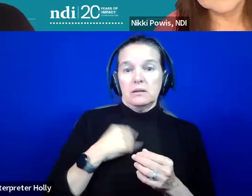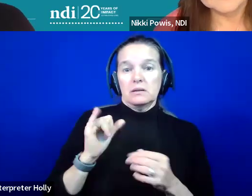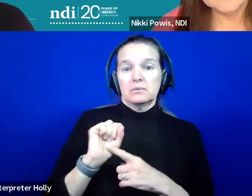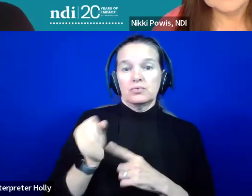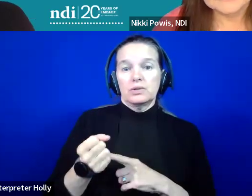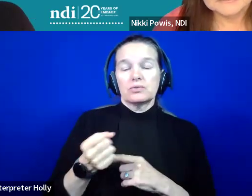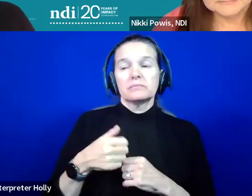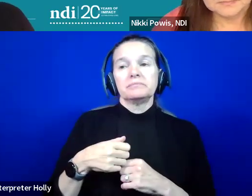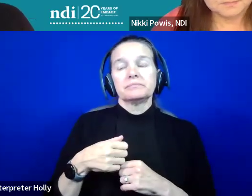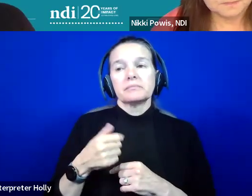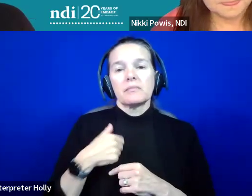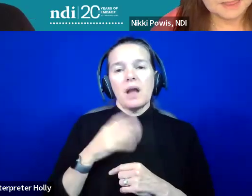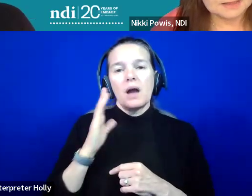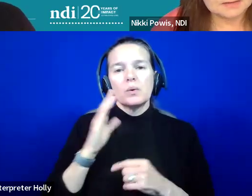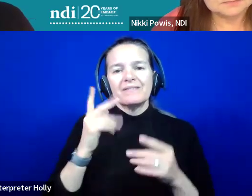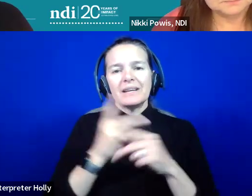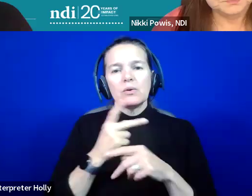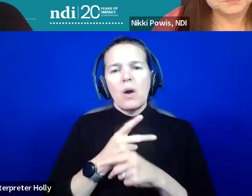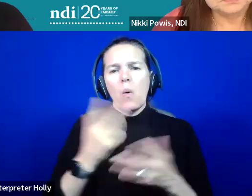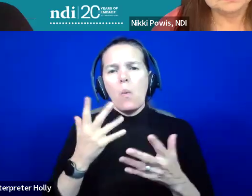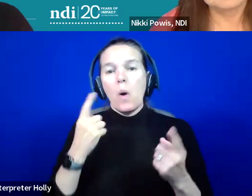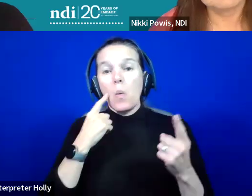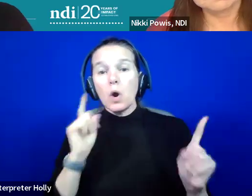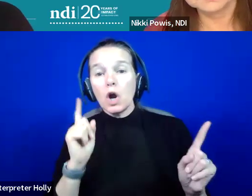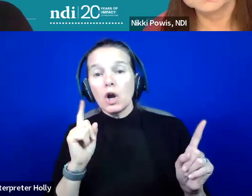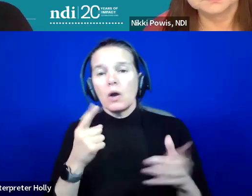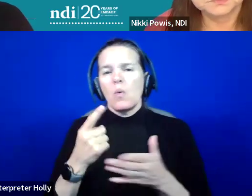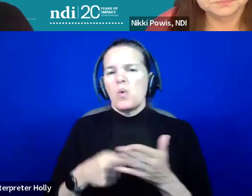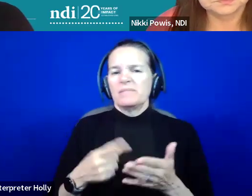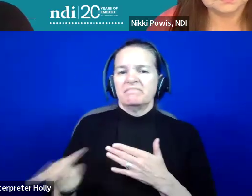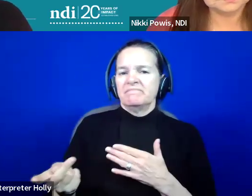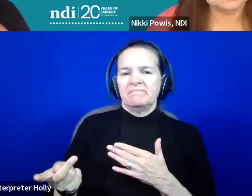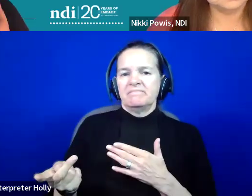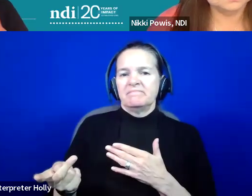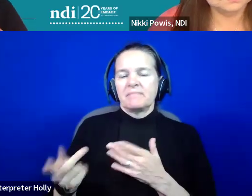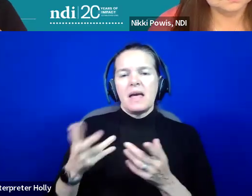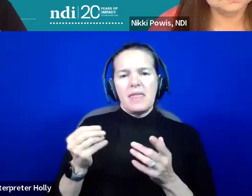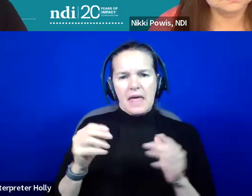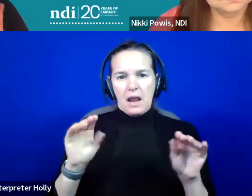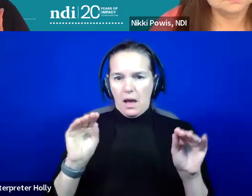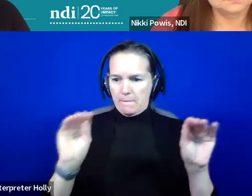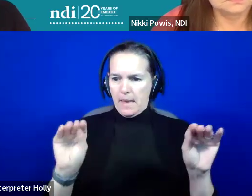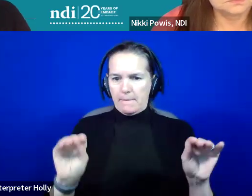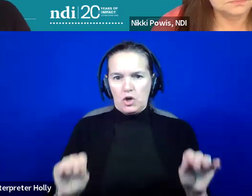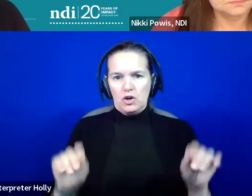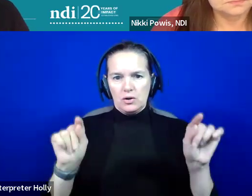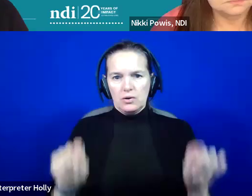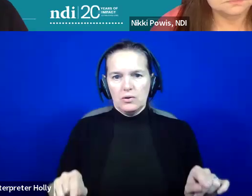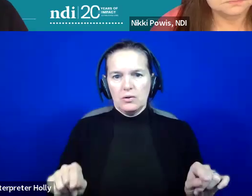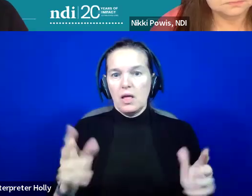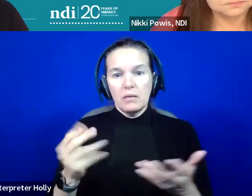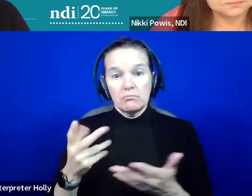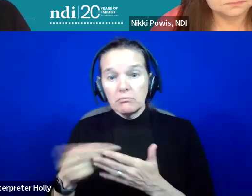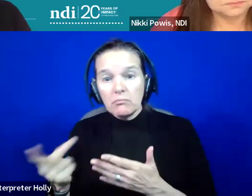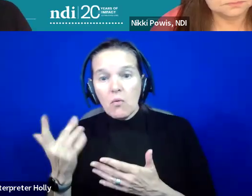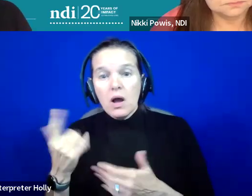one, define what worked and what didn't, and try to define even on paper what it is that was missing. Did you need somebody that's better